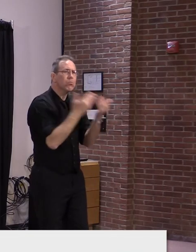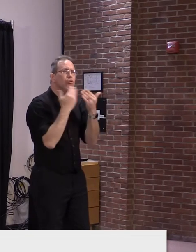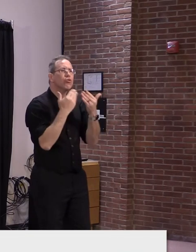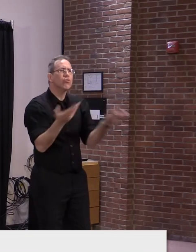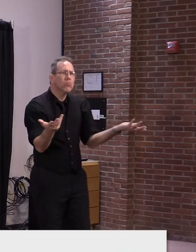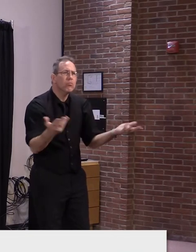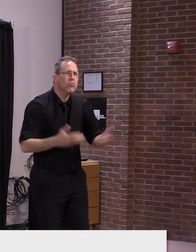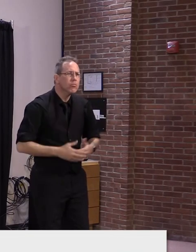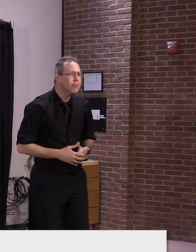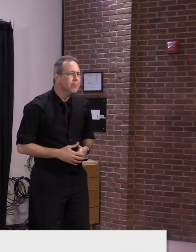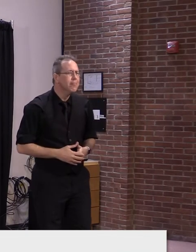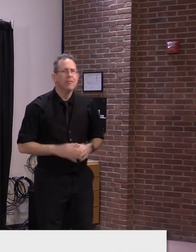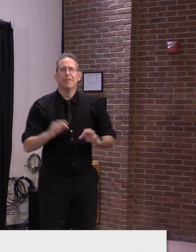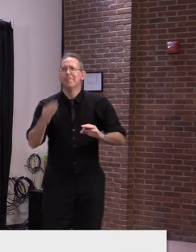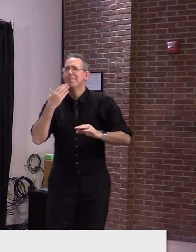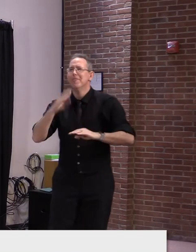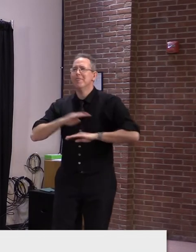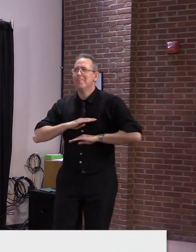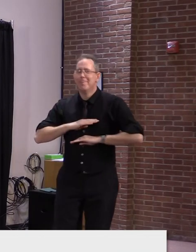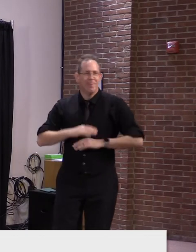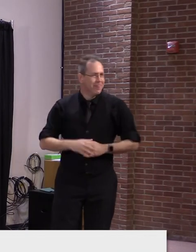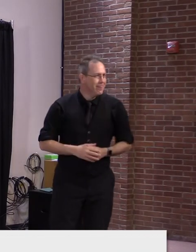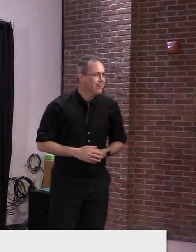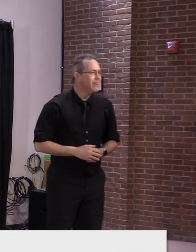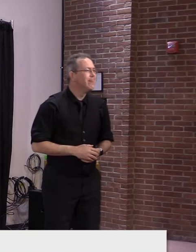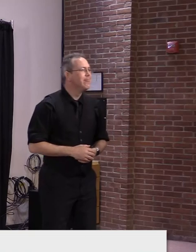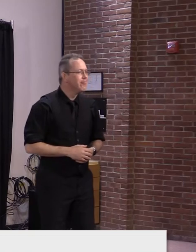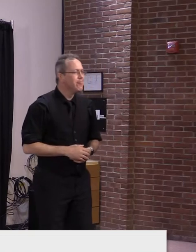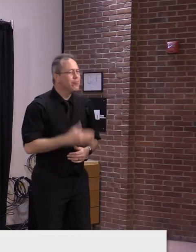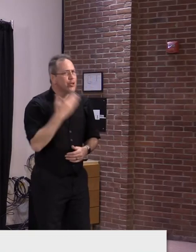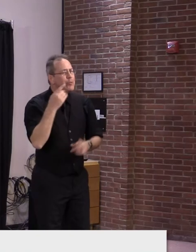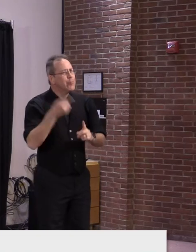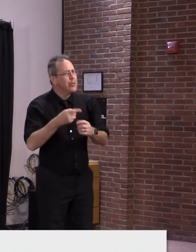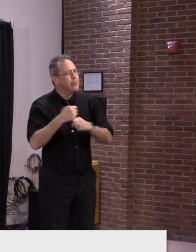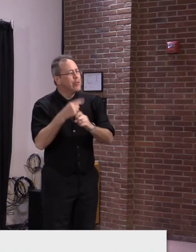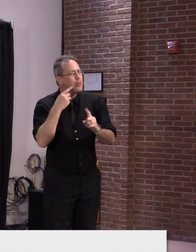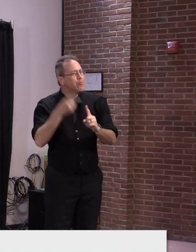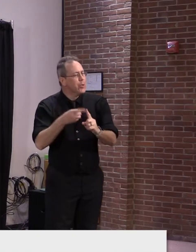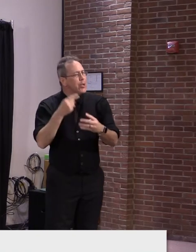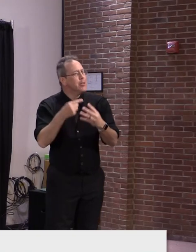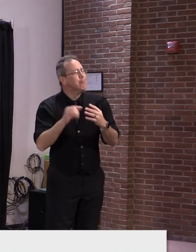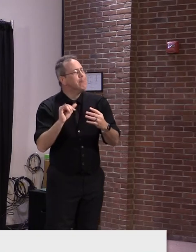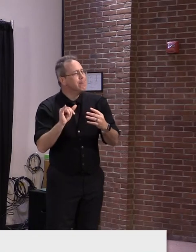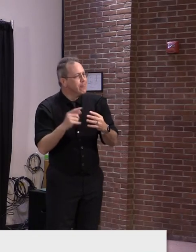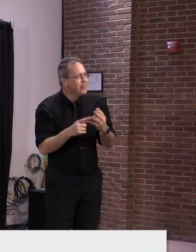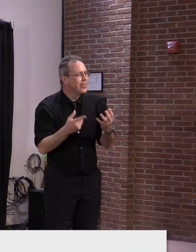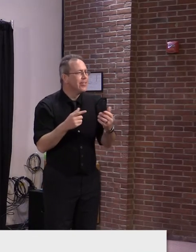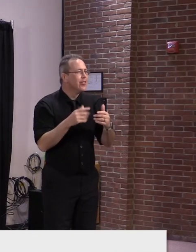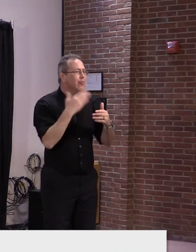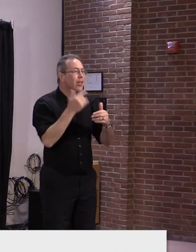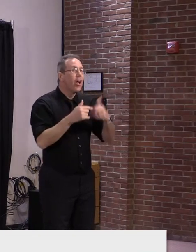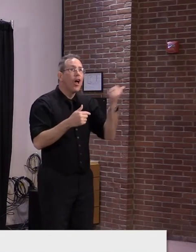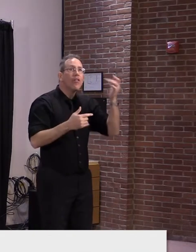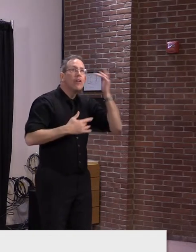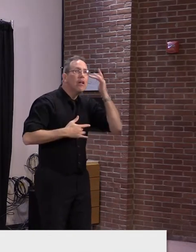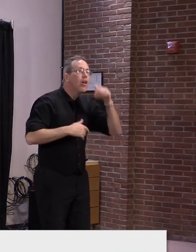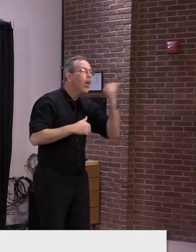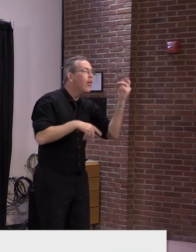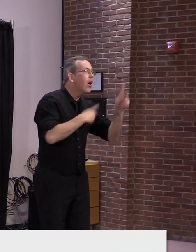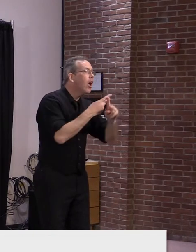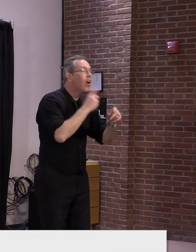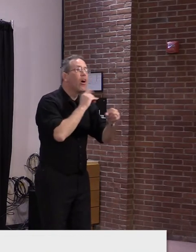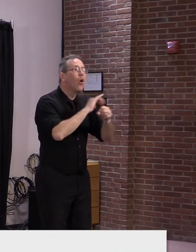Right, very good, thank you. And that's a good point too, Governor, as far as it being like any other illnesses that might be out there to tell people